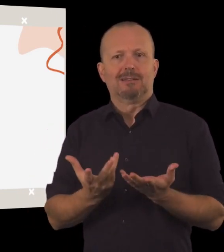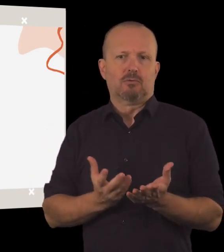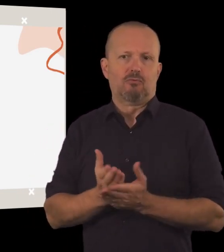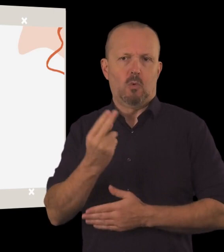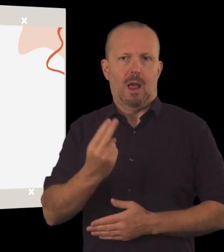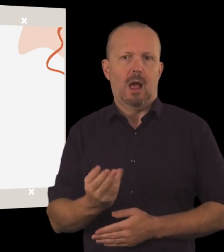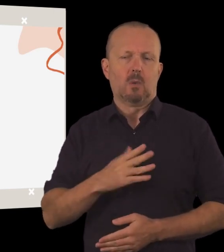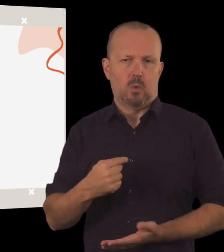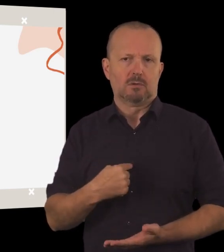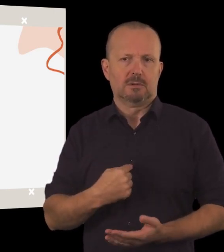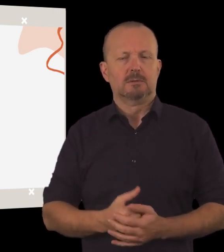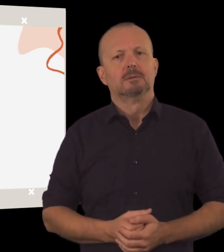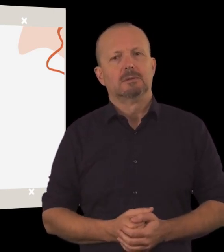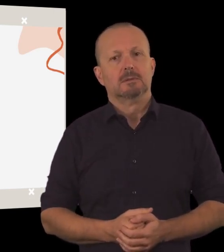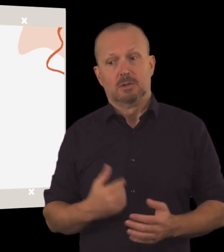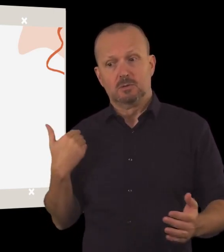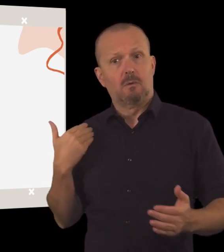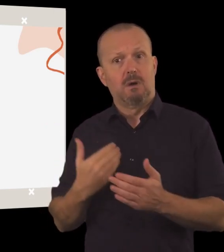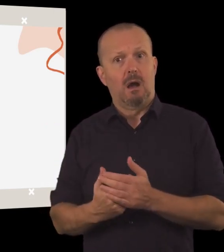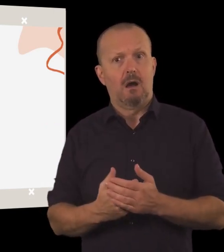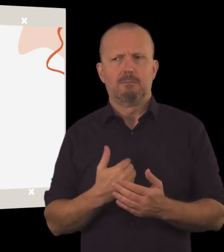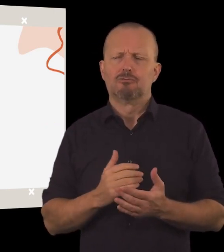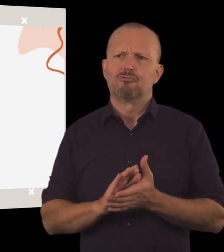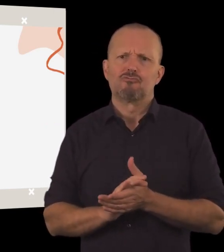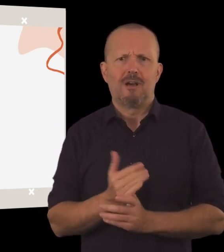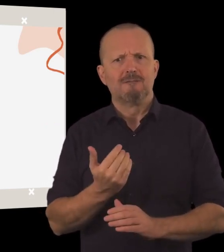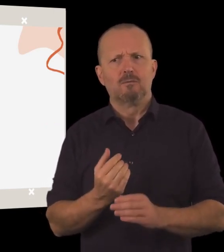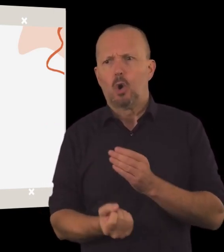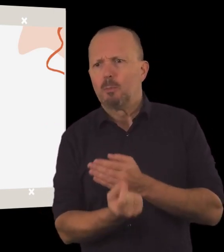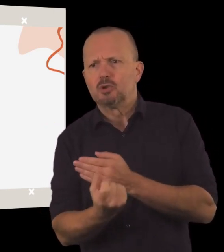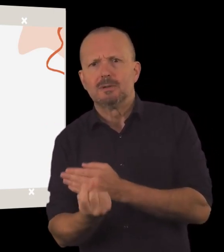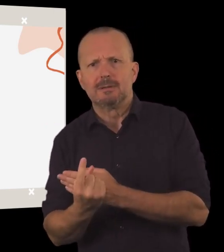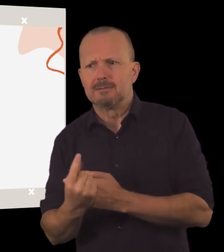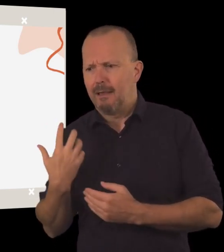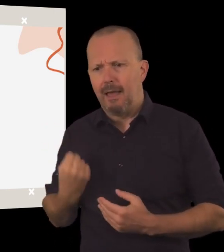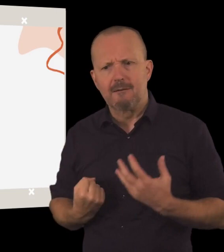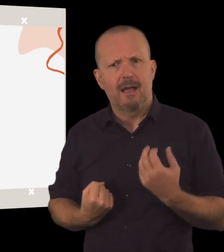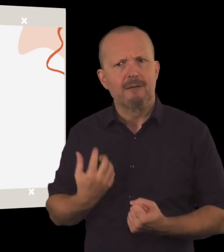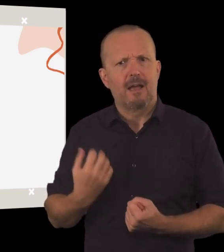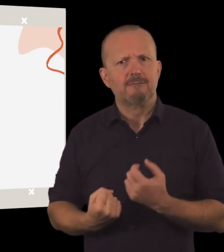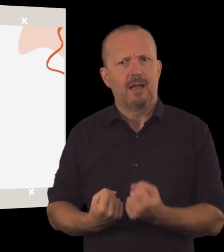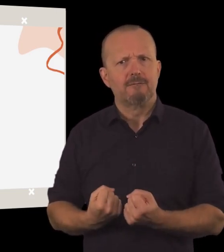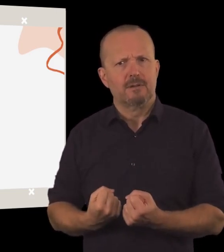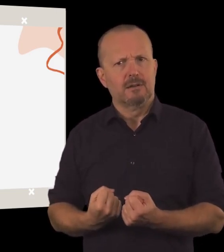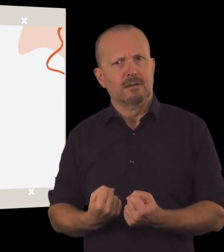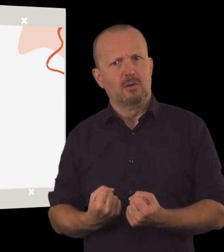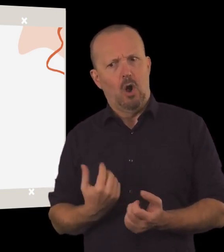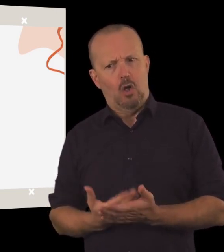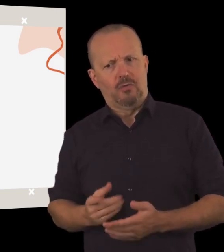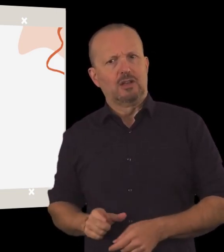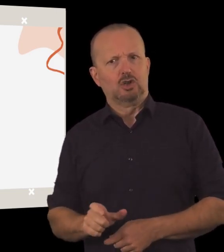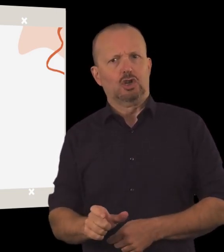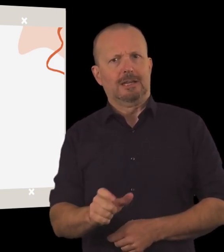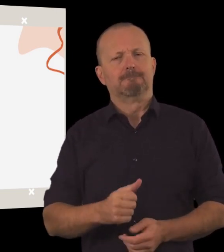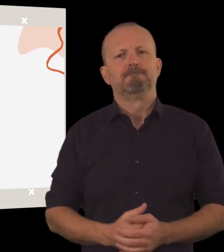art. And I've been really thankful so far for all the opportunities that have opened up for me by